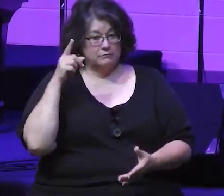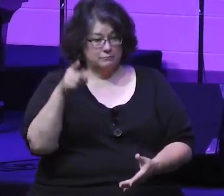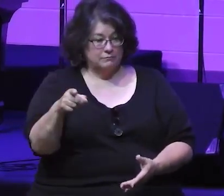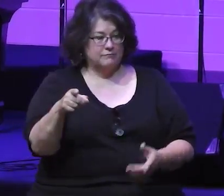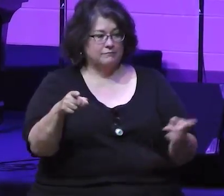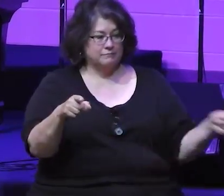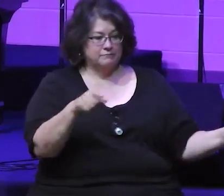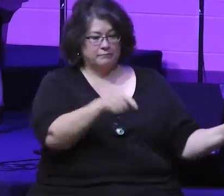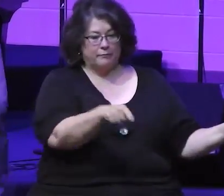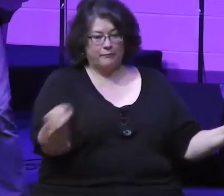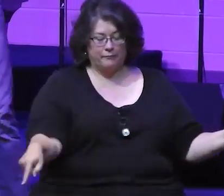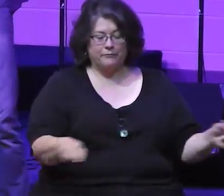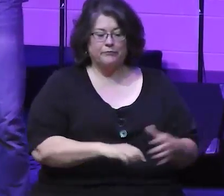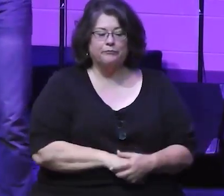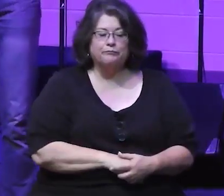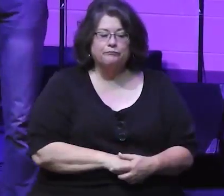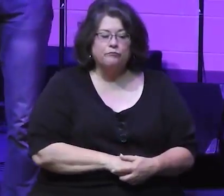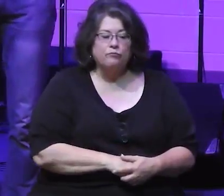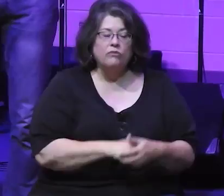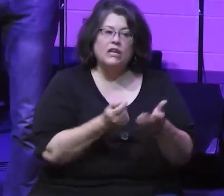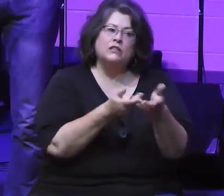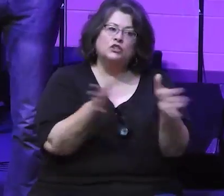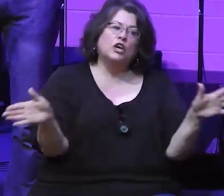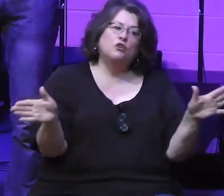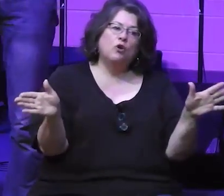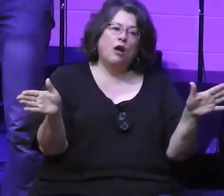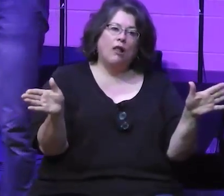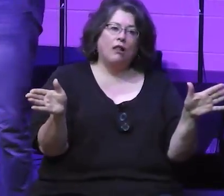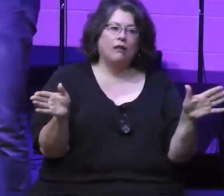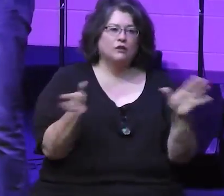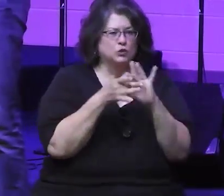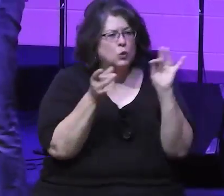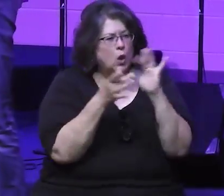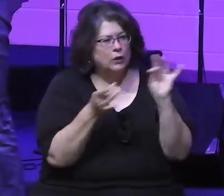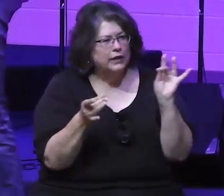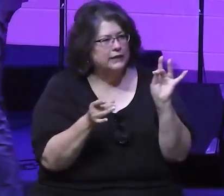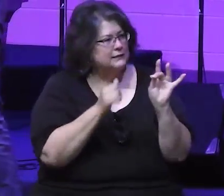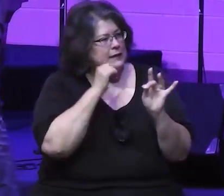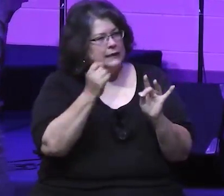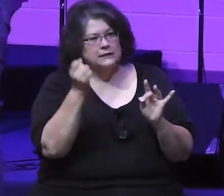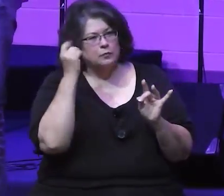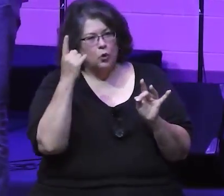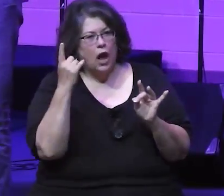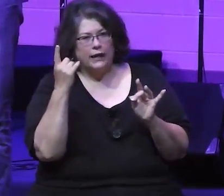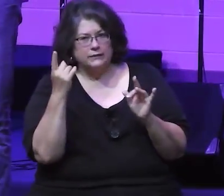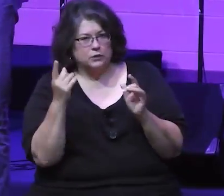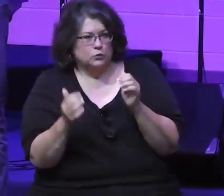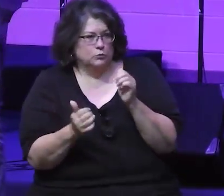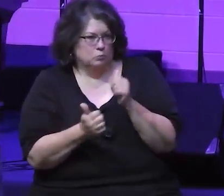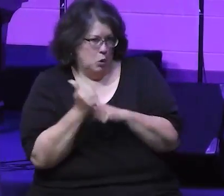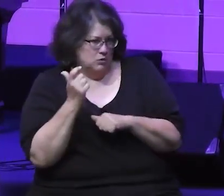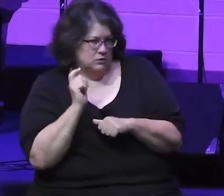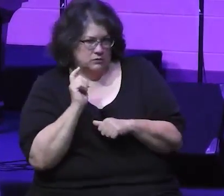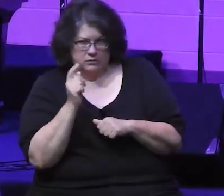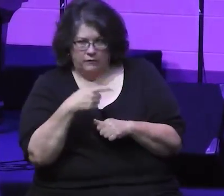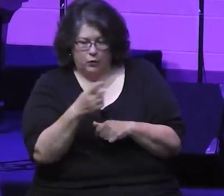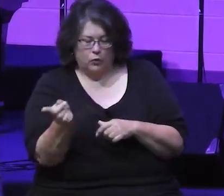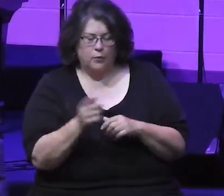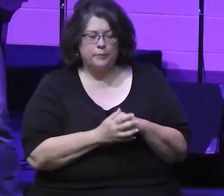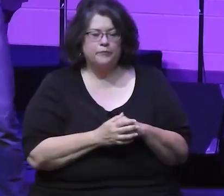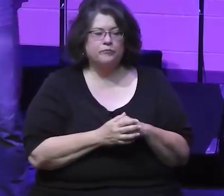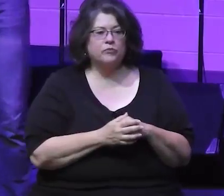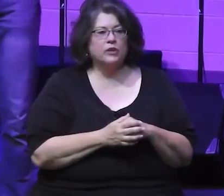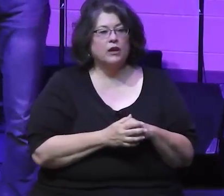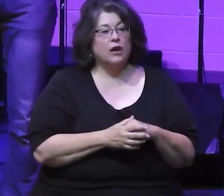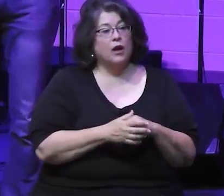general plot line, which again is probably not a surprise to most, not all of us, most of us in the room, is this. The